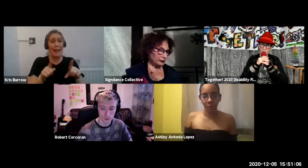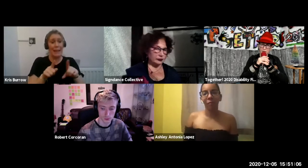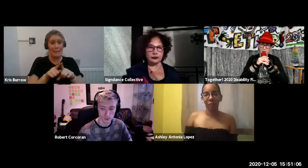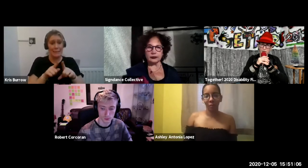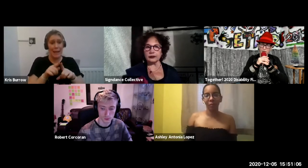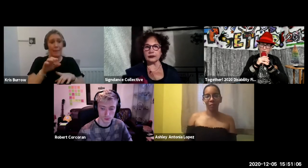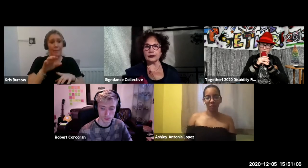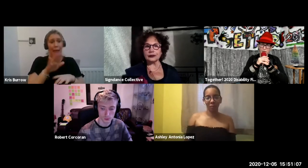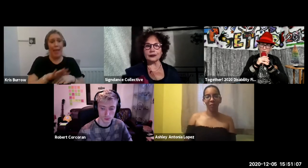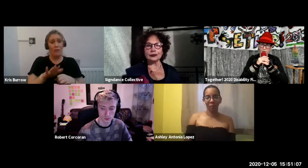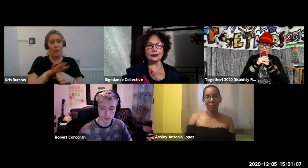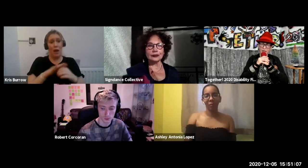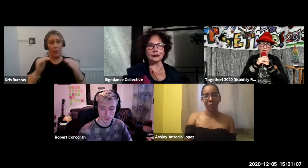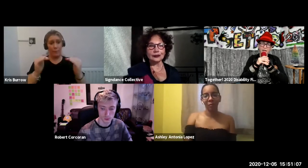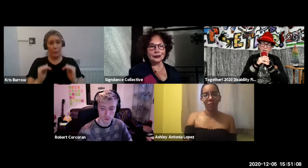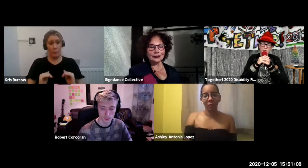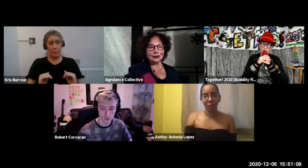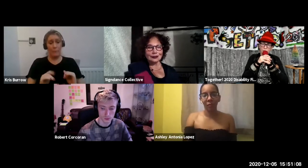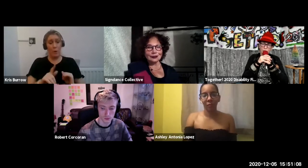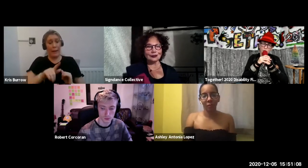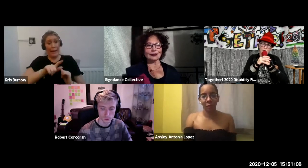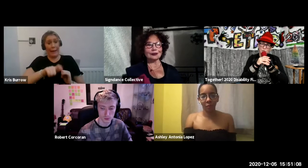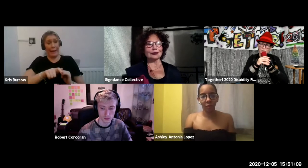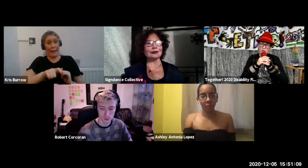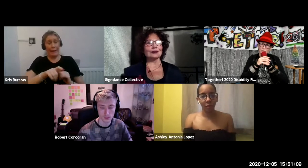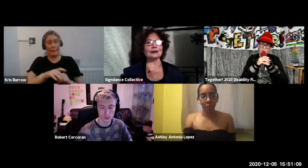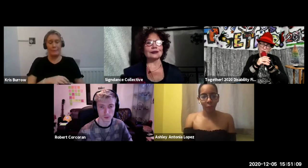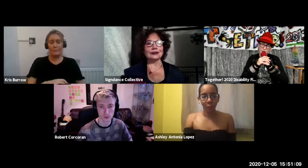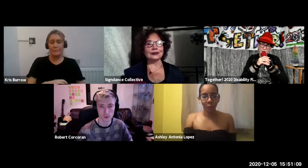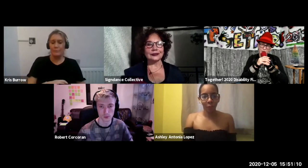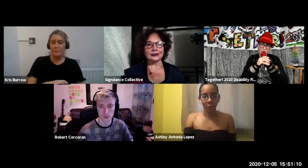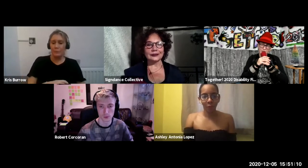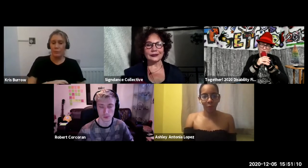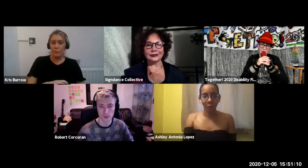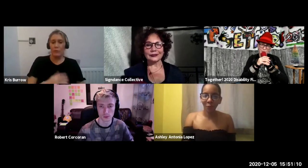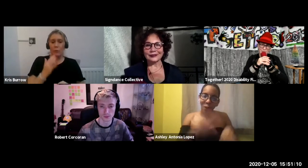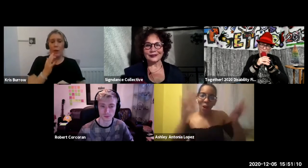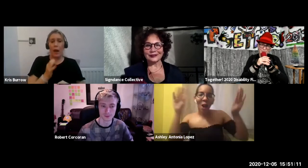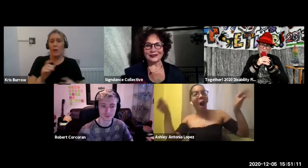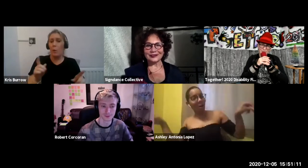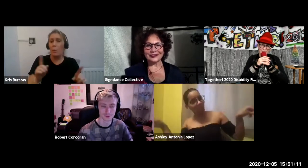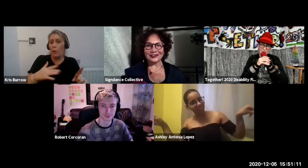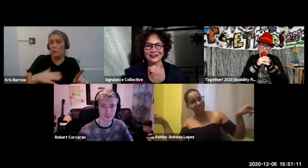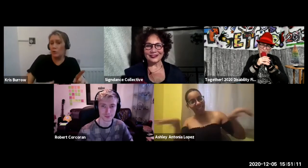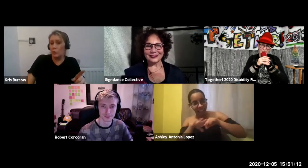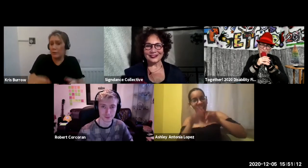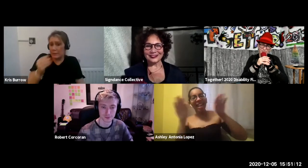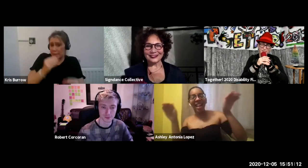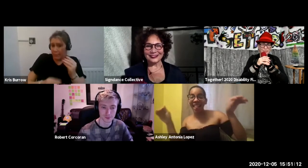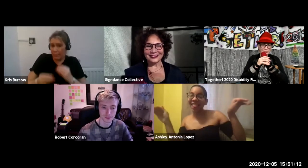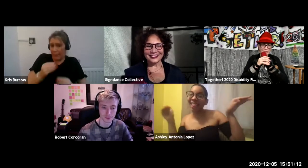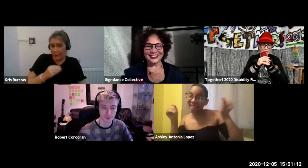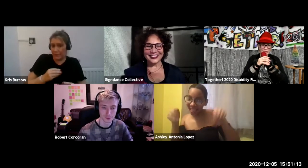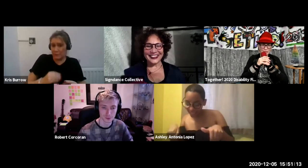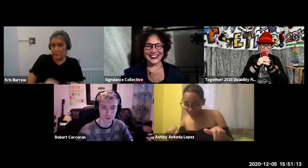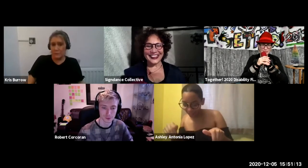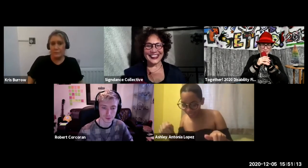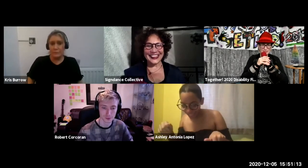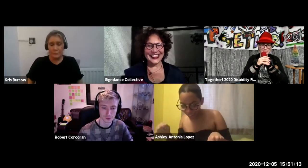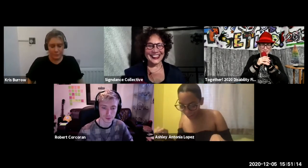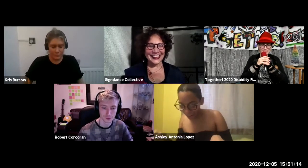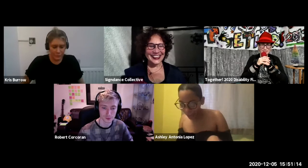Q&A button is there. So what did you want to tell me about next? All right. In